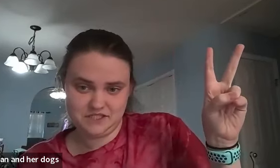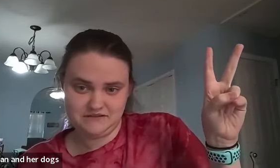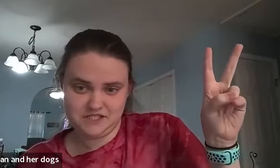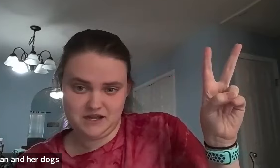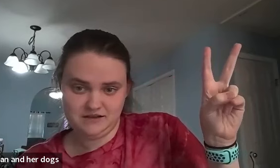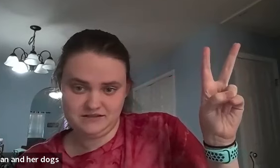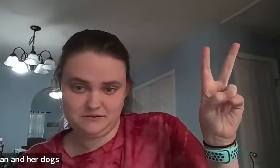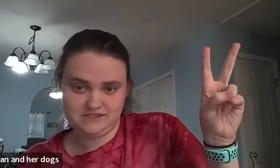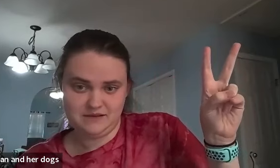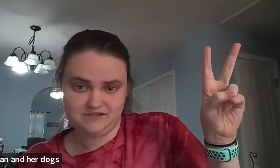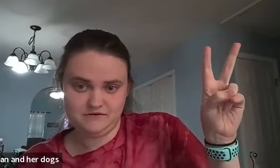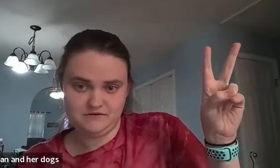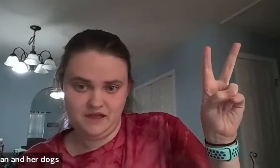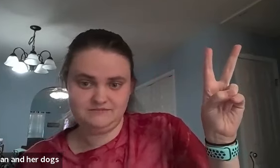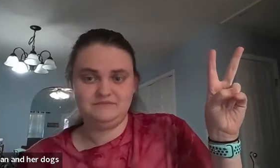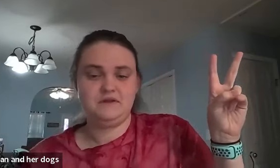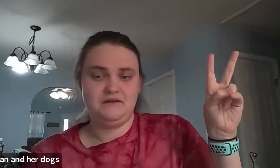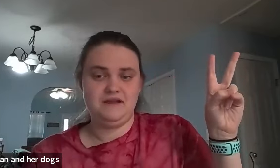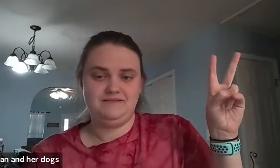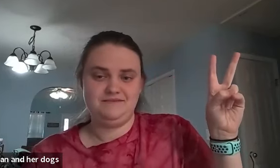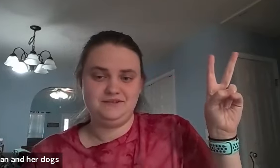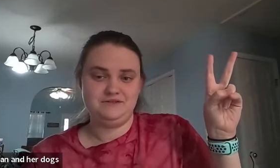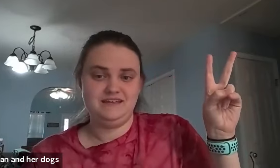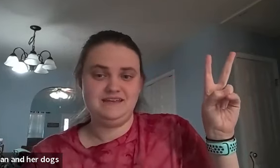Checking the chat because everyone's typing so fast. All right, I'll do it again.